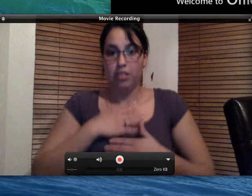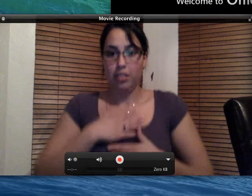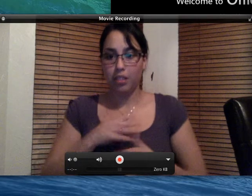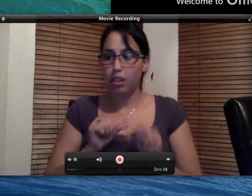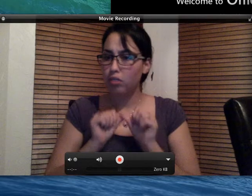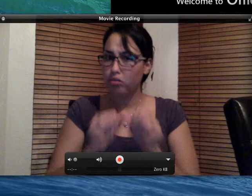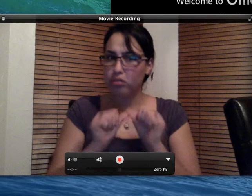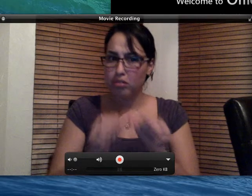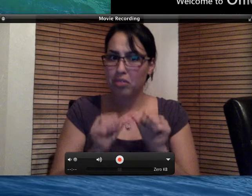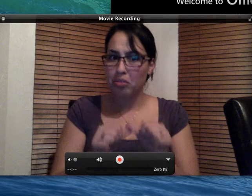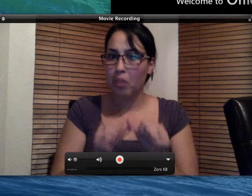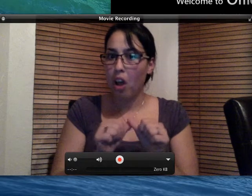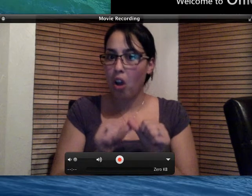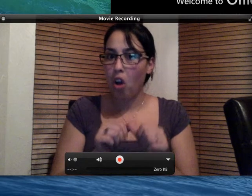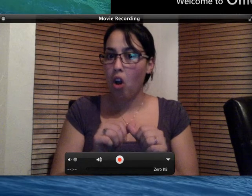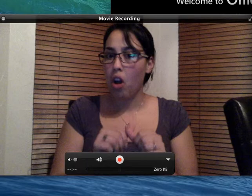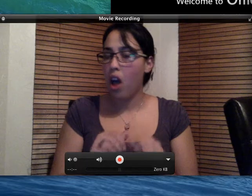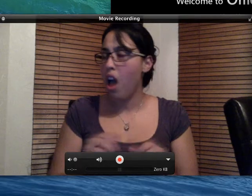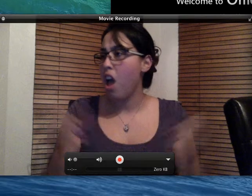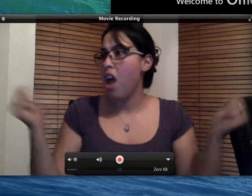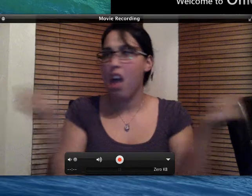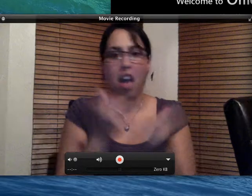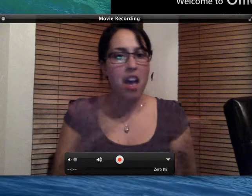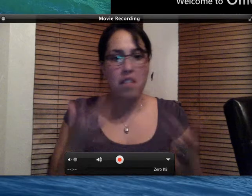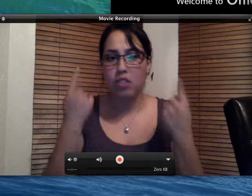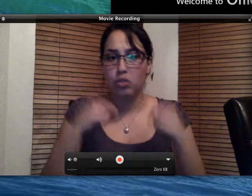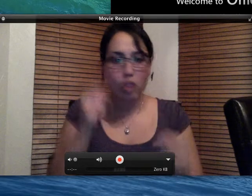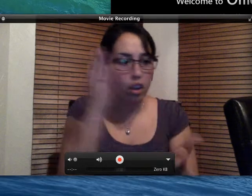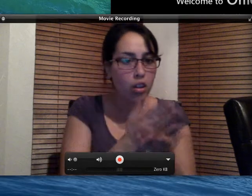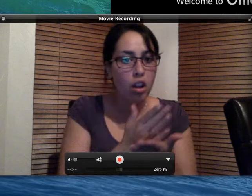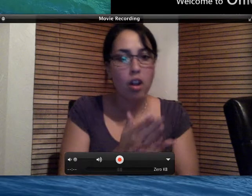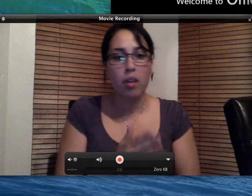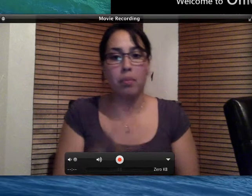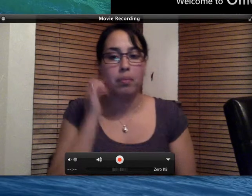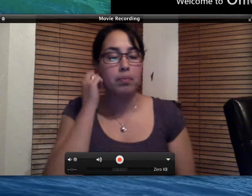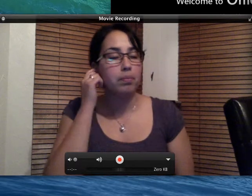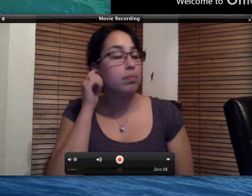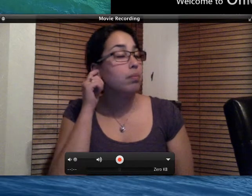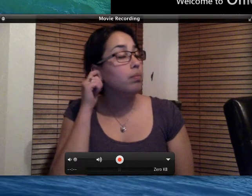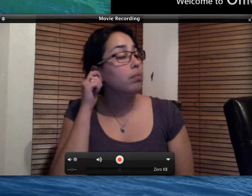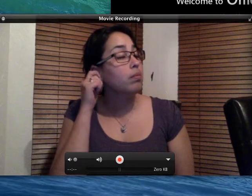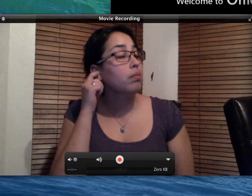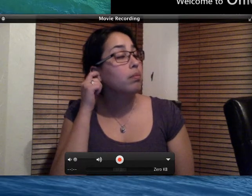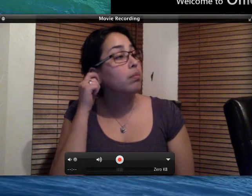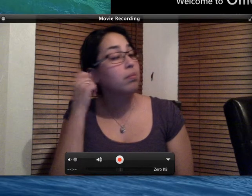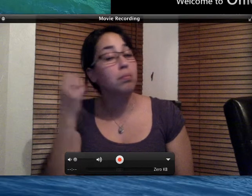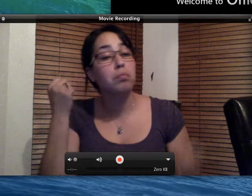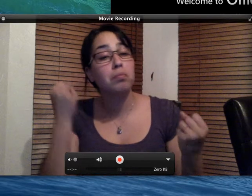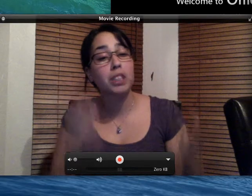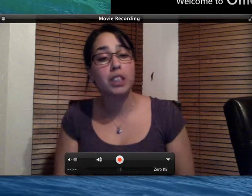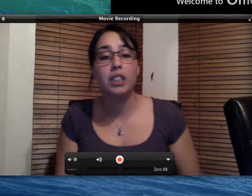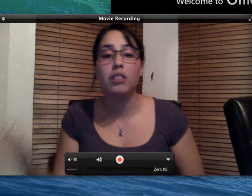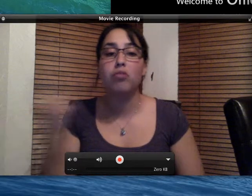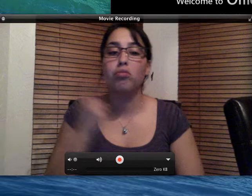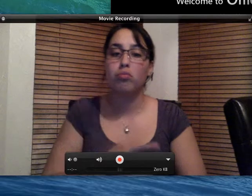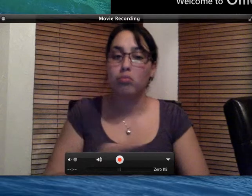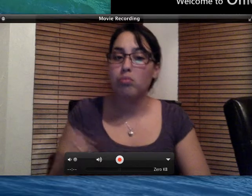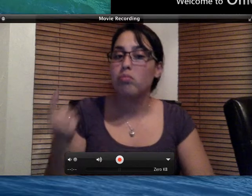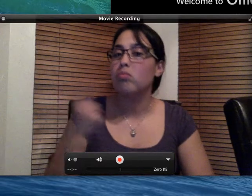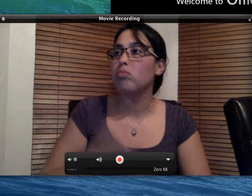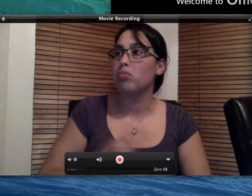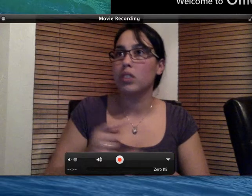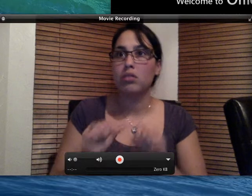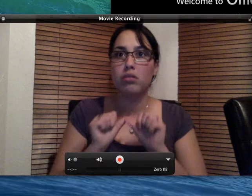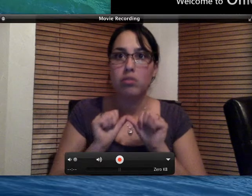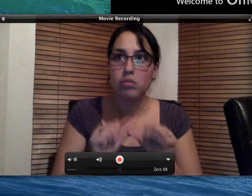tried everything his friends suggested. Nothing seemed to help. Days went by. At a certain point, the man, still